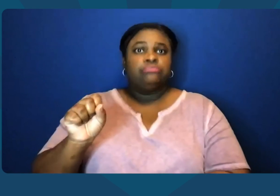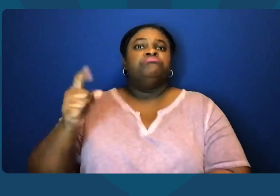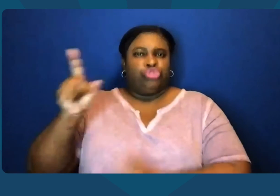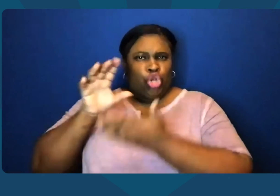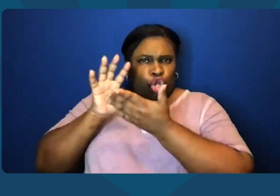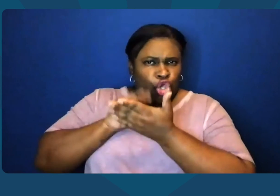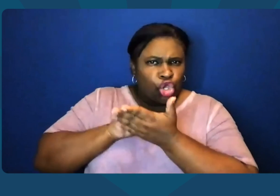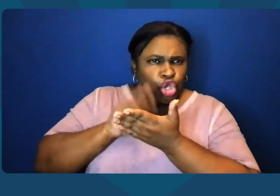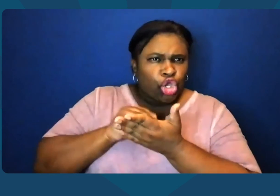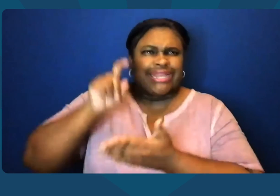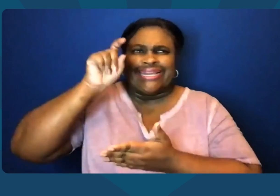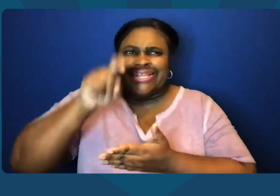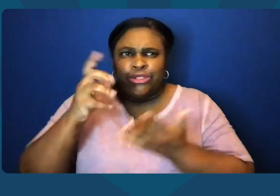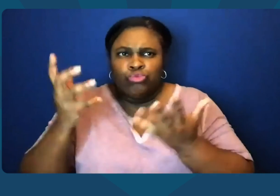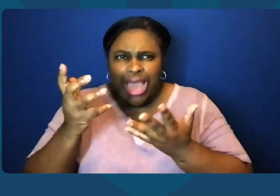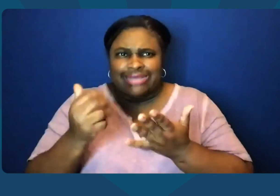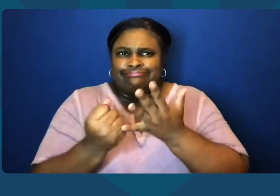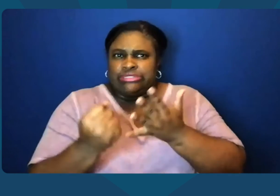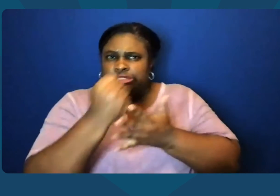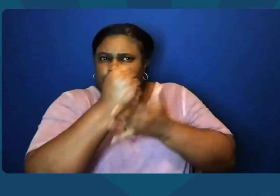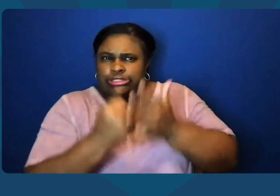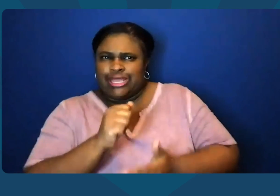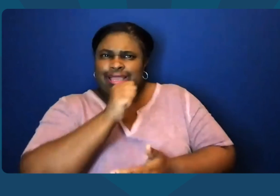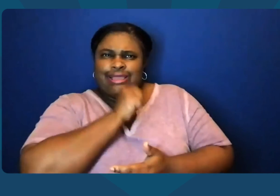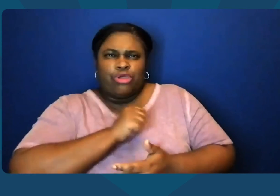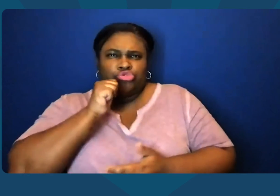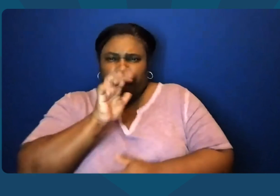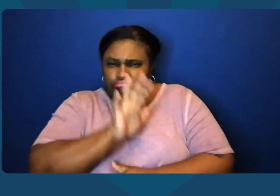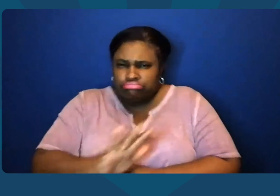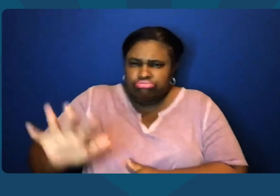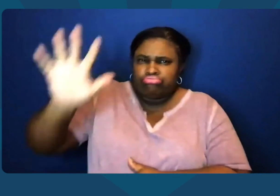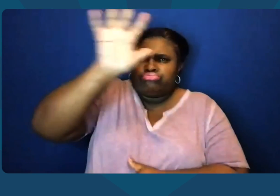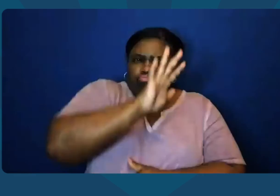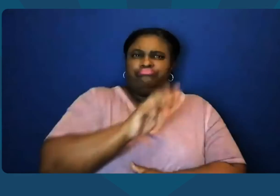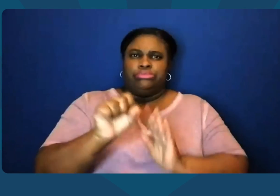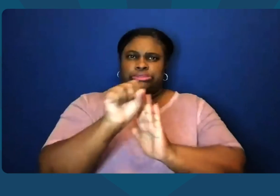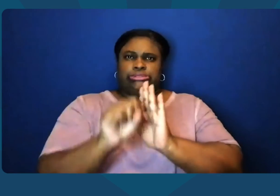he learned the needs and priorities of Arizonans across the state.